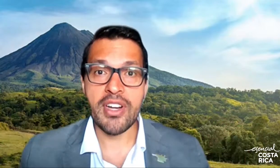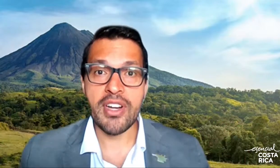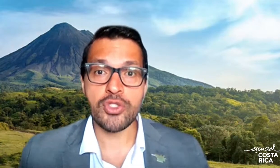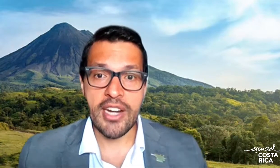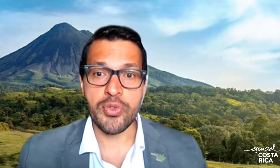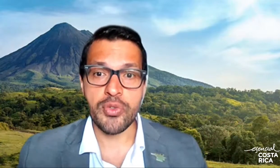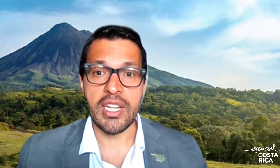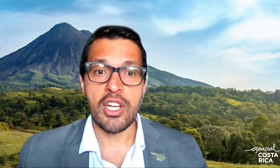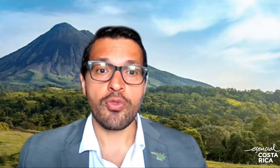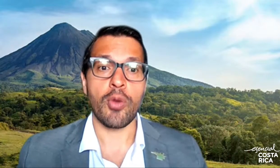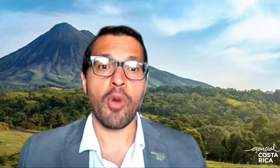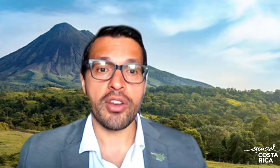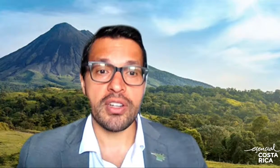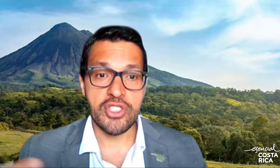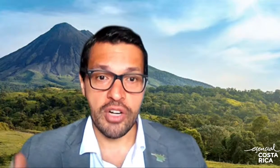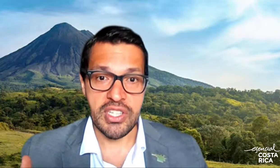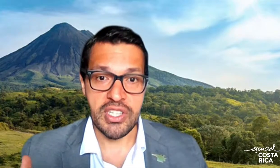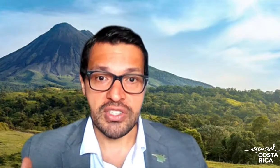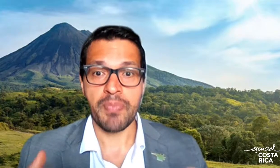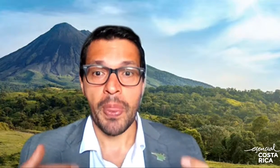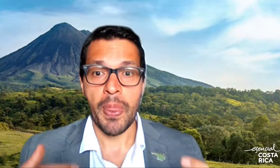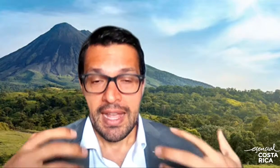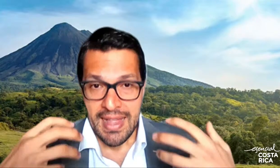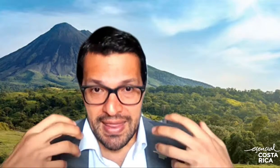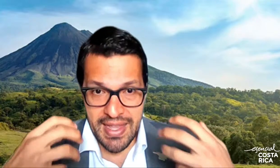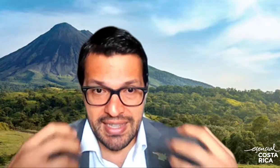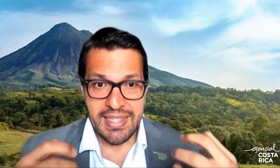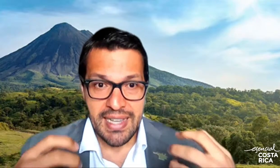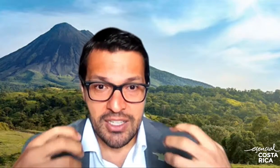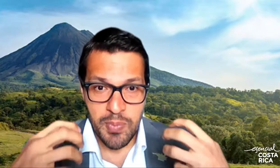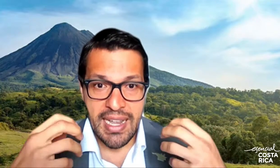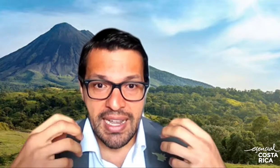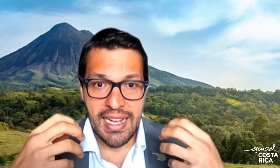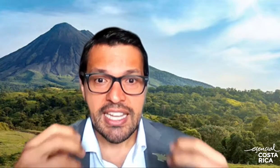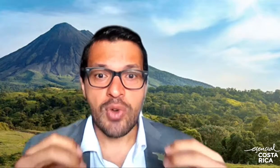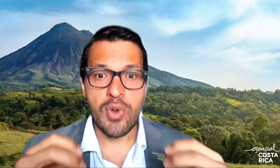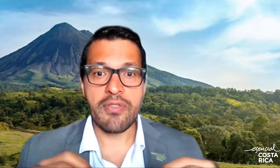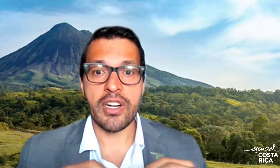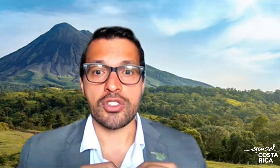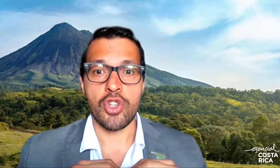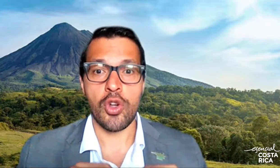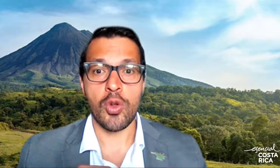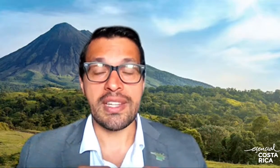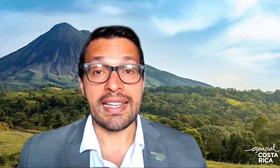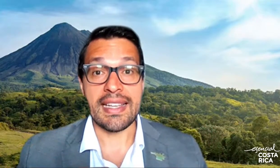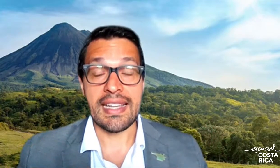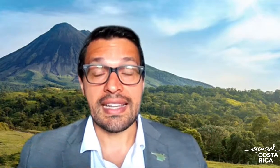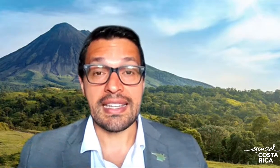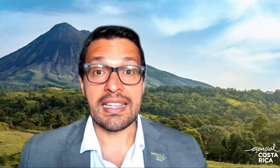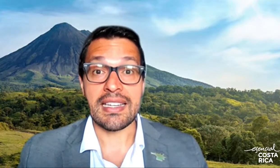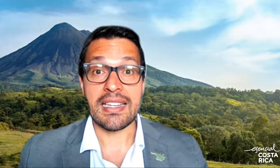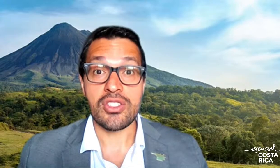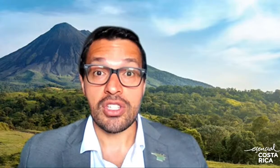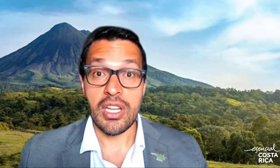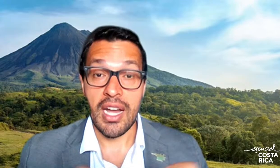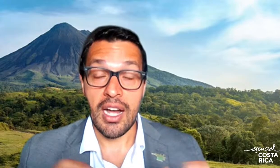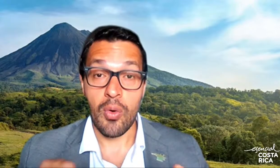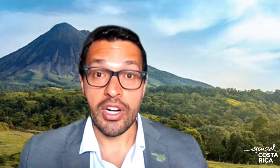with low barriers to entry for modern services. This has been a key driver, not only